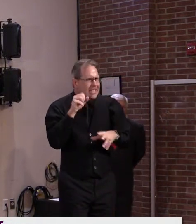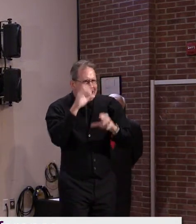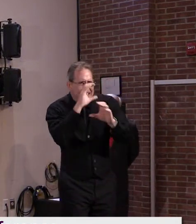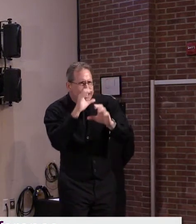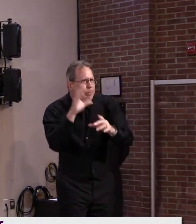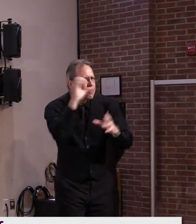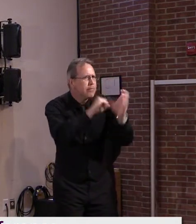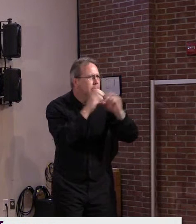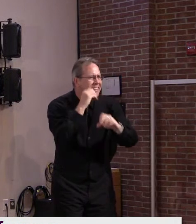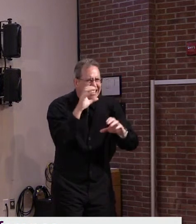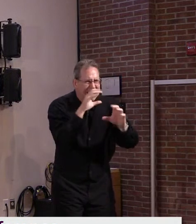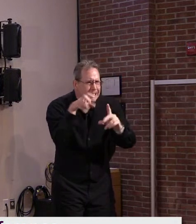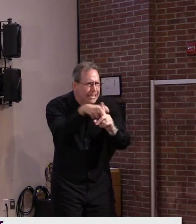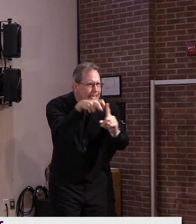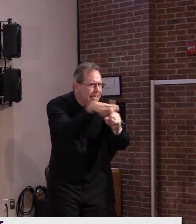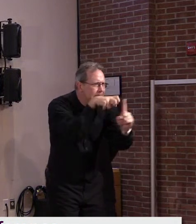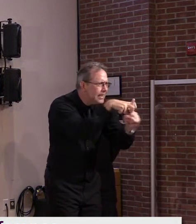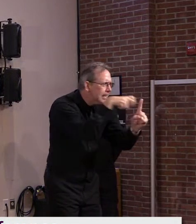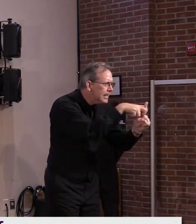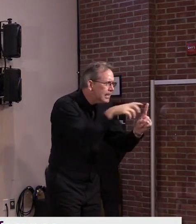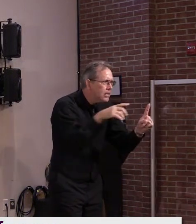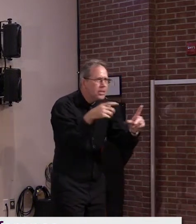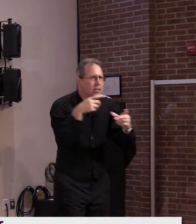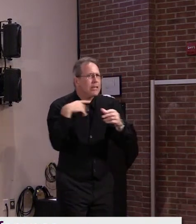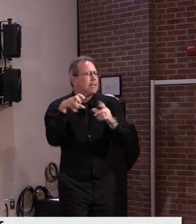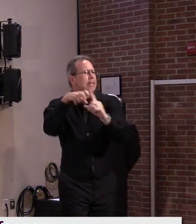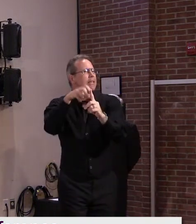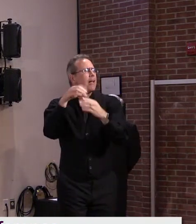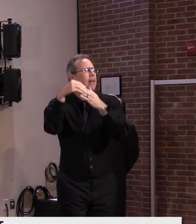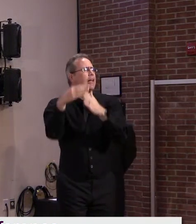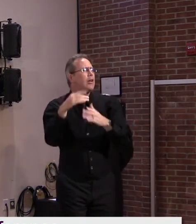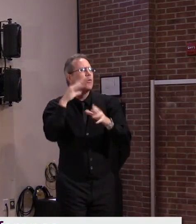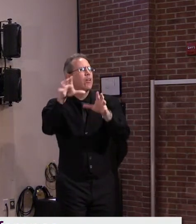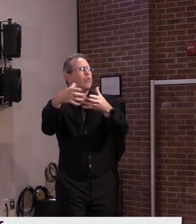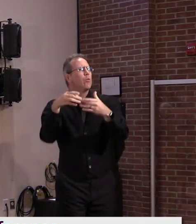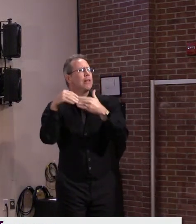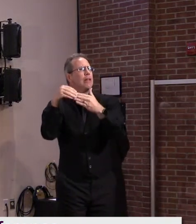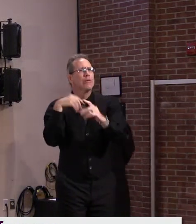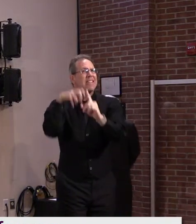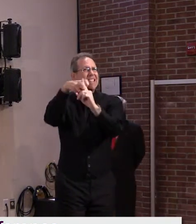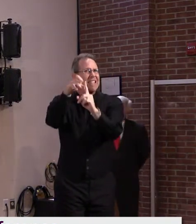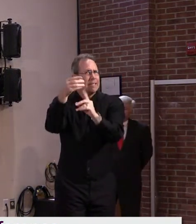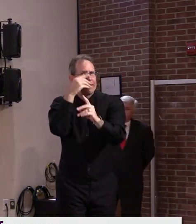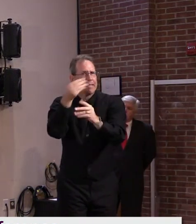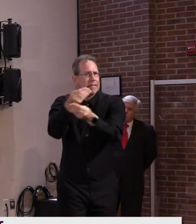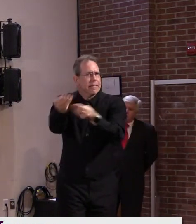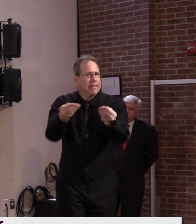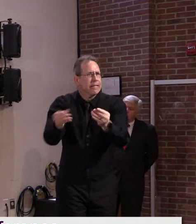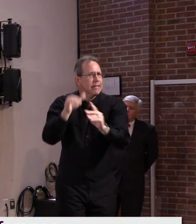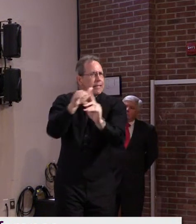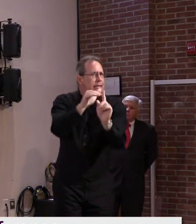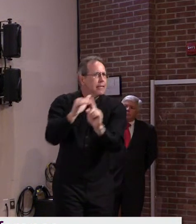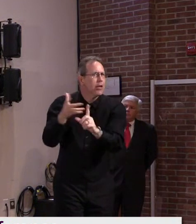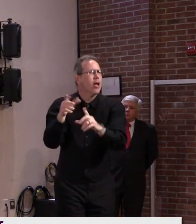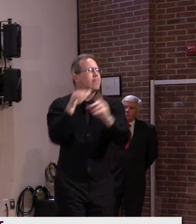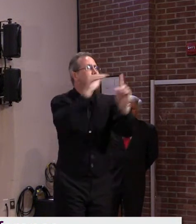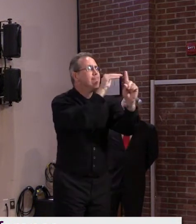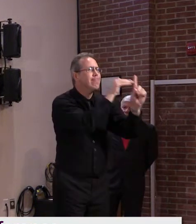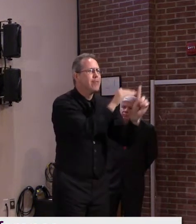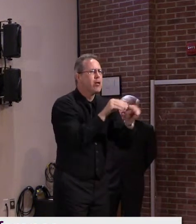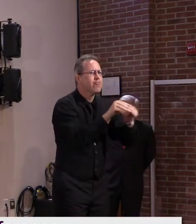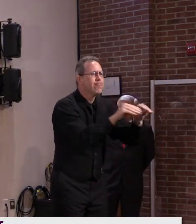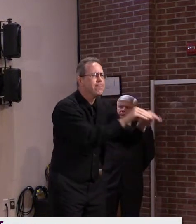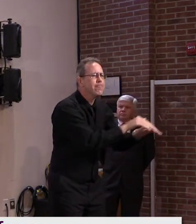very capably and are very trusted by them. So we'll have to continue those relationships, obviously, during this